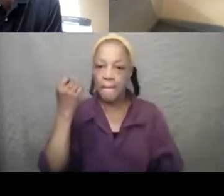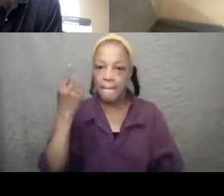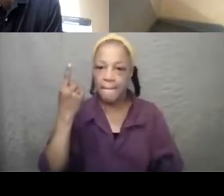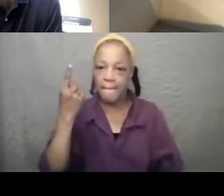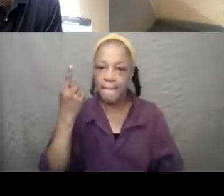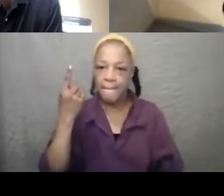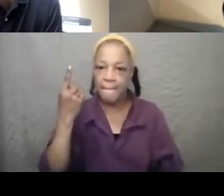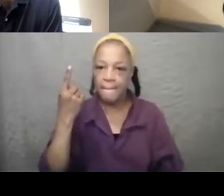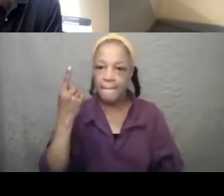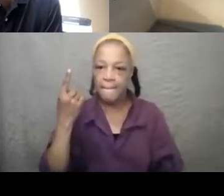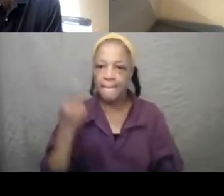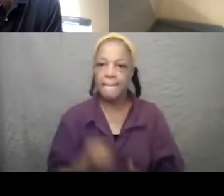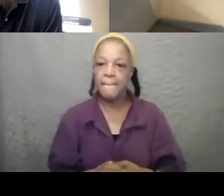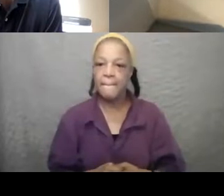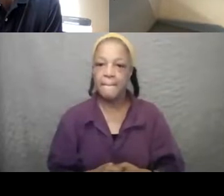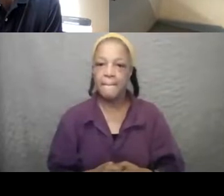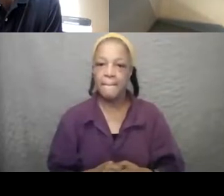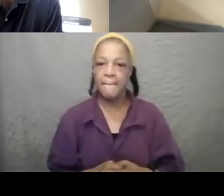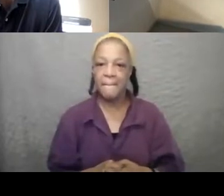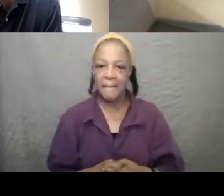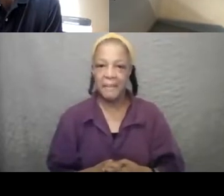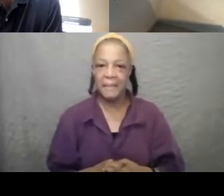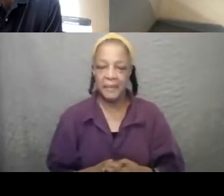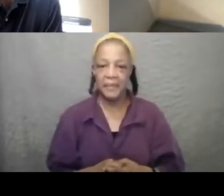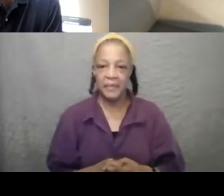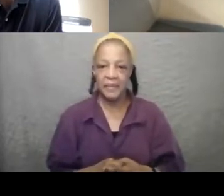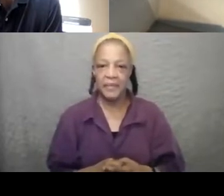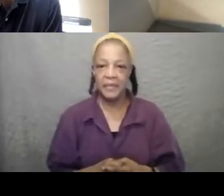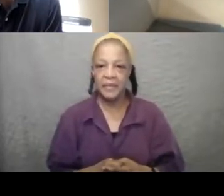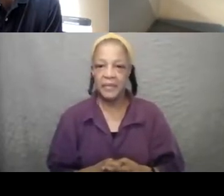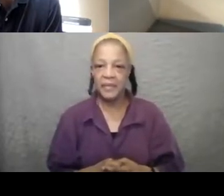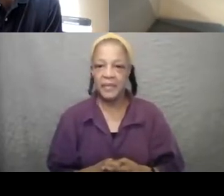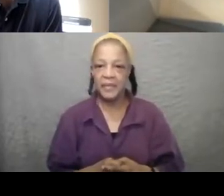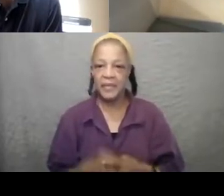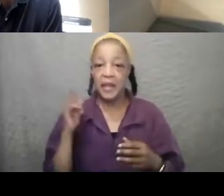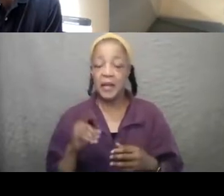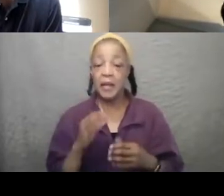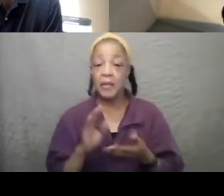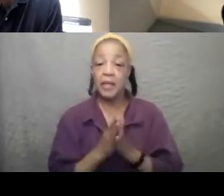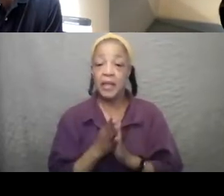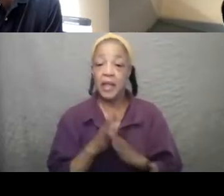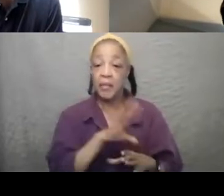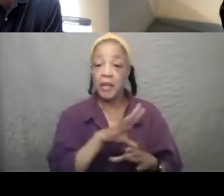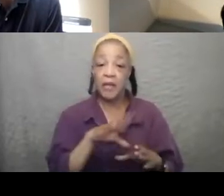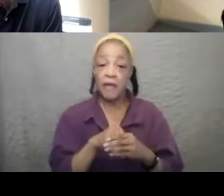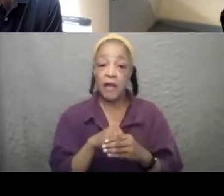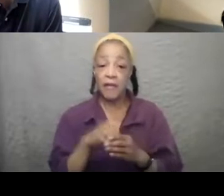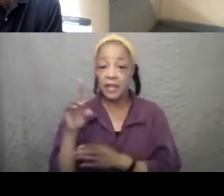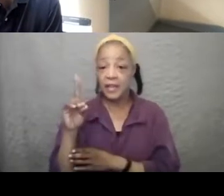And I specifically got involved in disability leadership like,